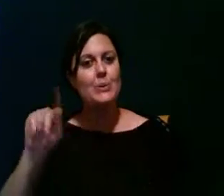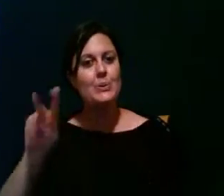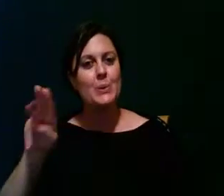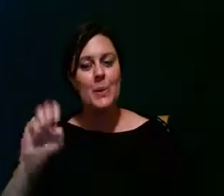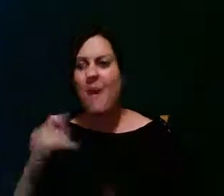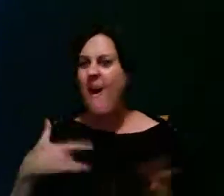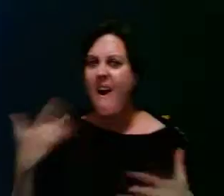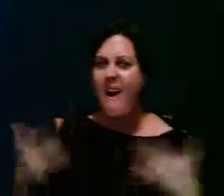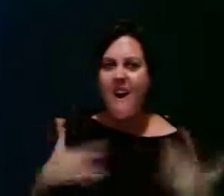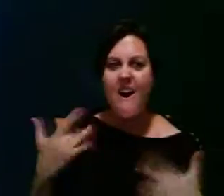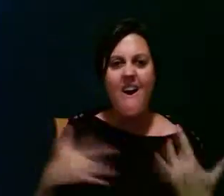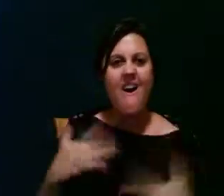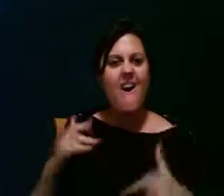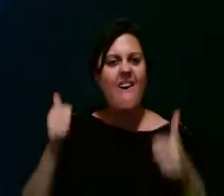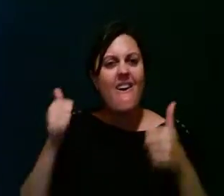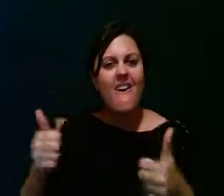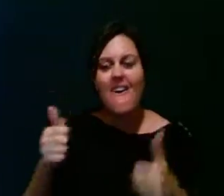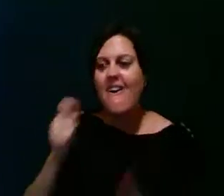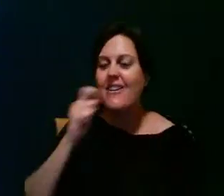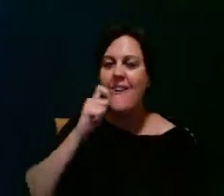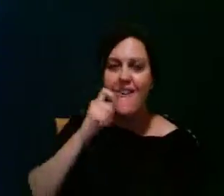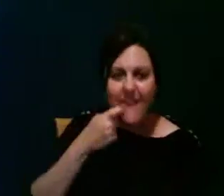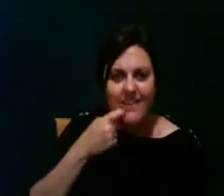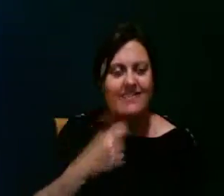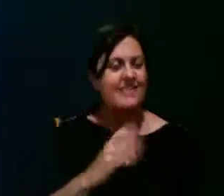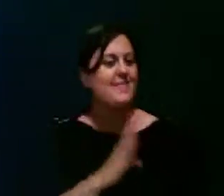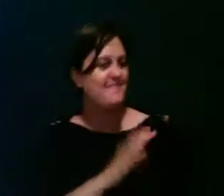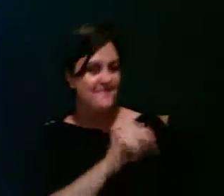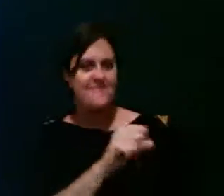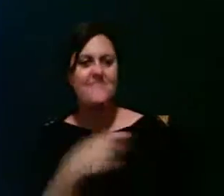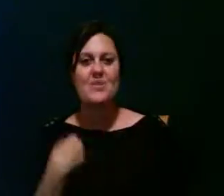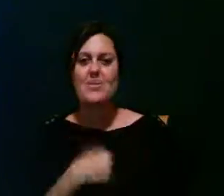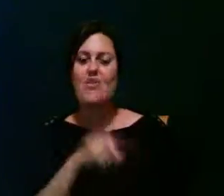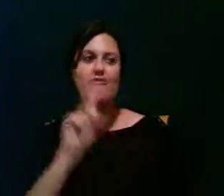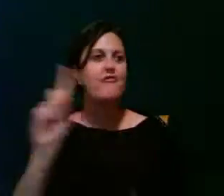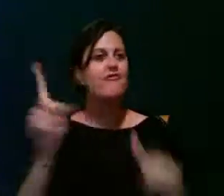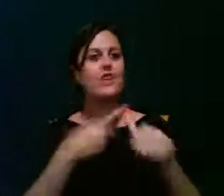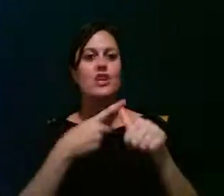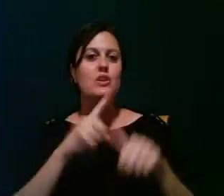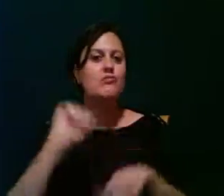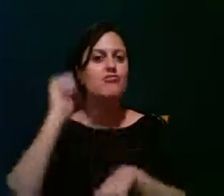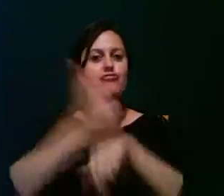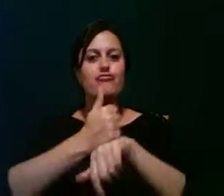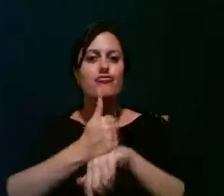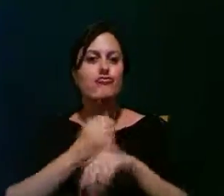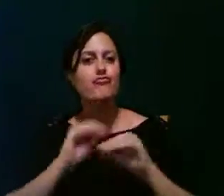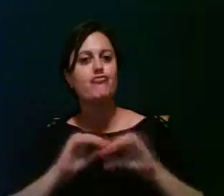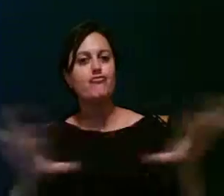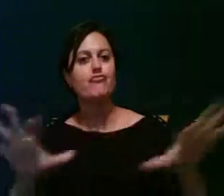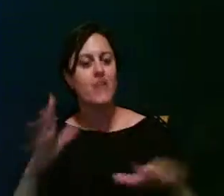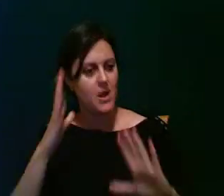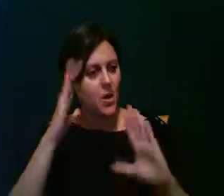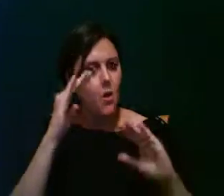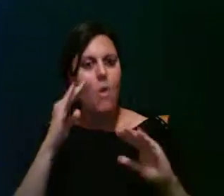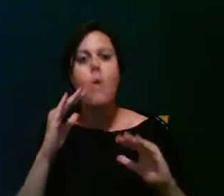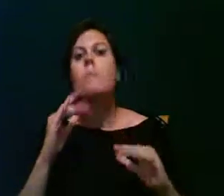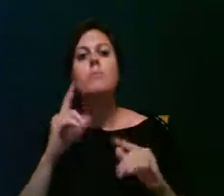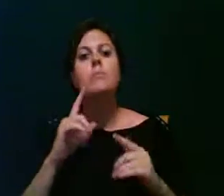exciting? We are pioneering this, and we're pioneering it. Hopefully, we'll be able to take it right through to the other hosts that will be